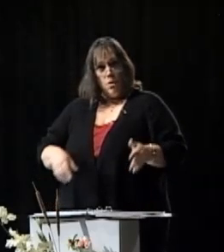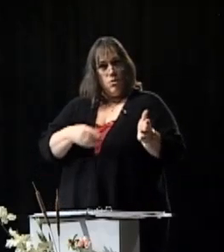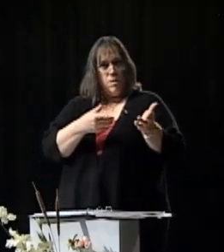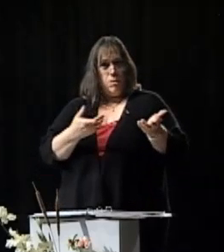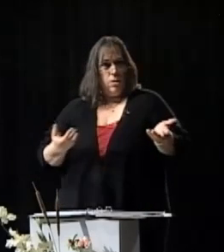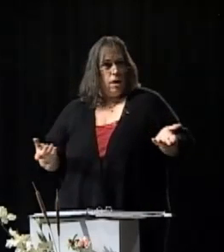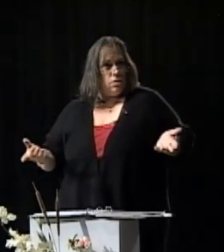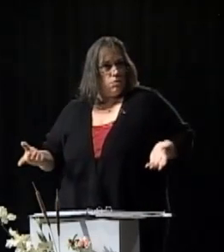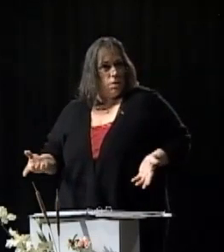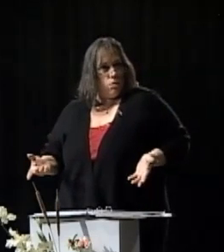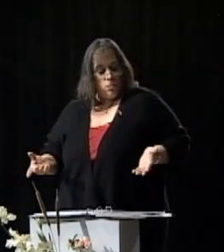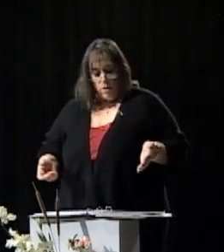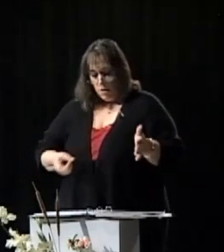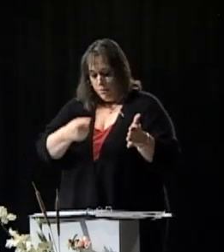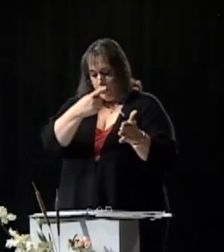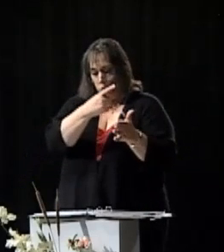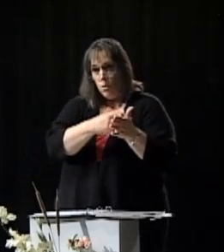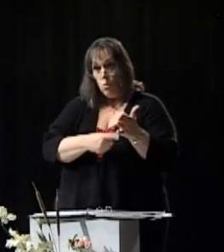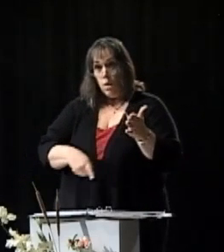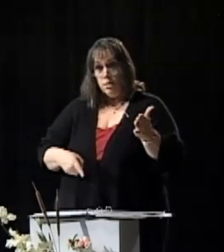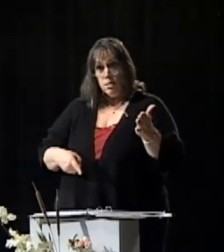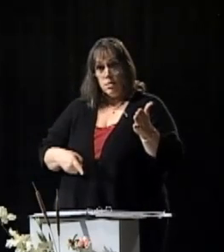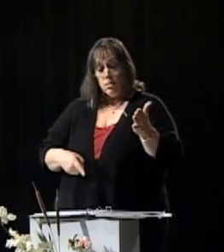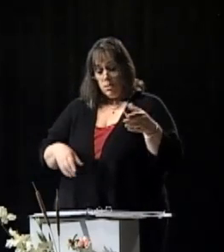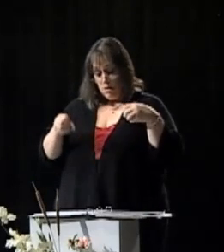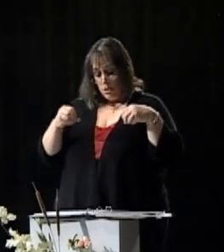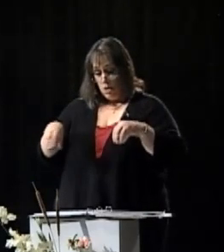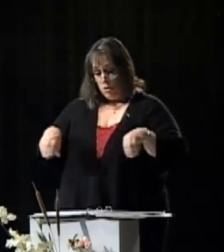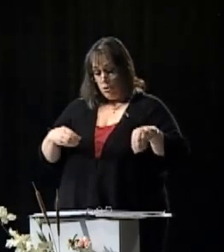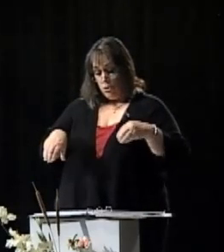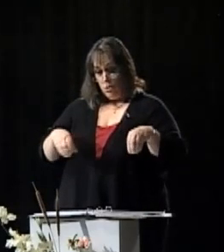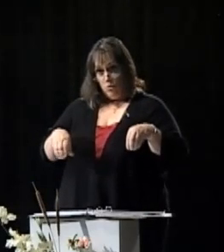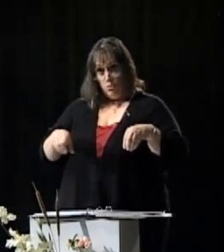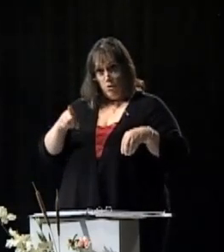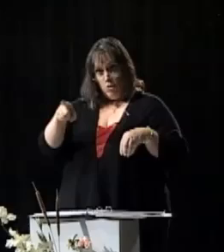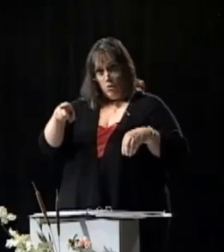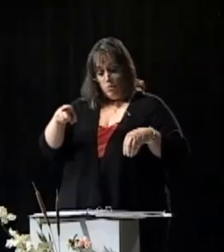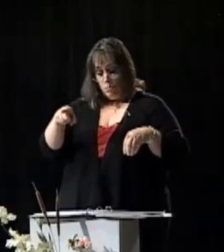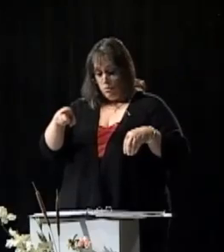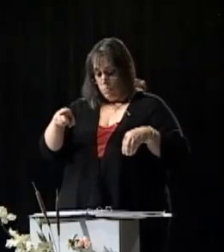Maybe you want to ask them what they want to wear. What do you